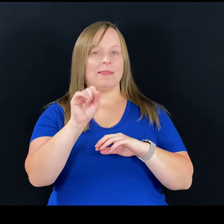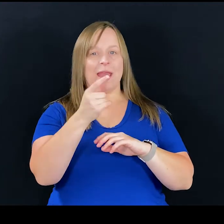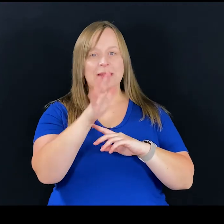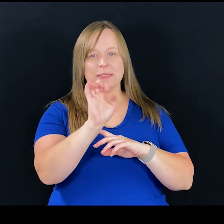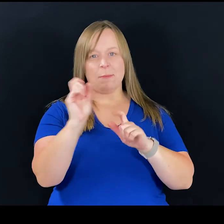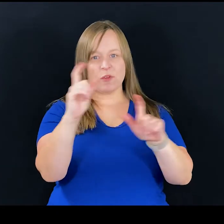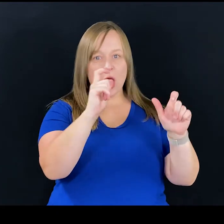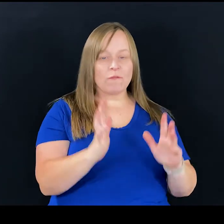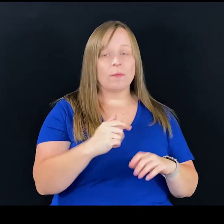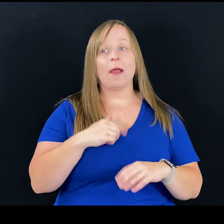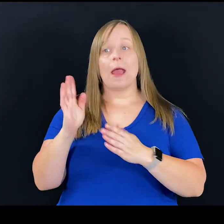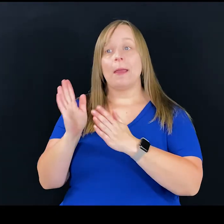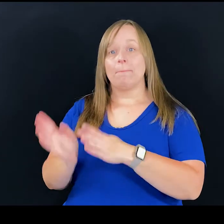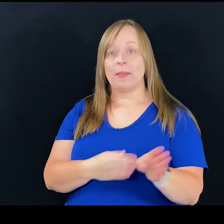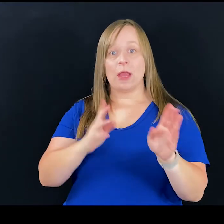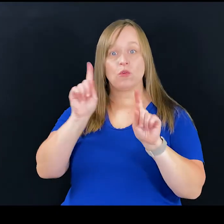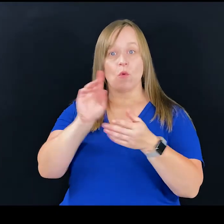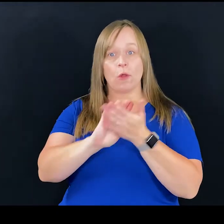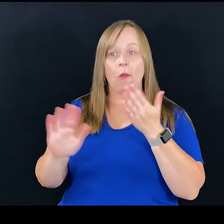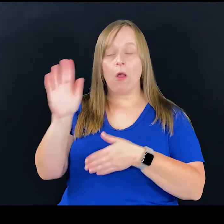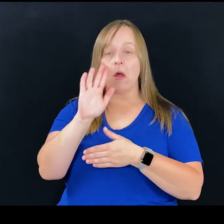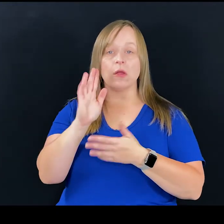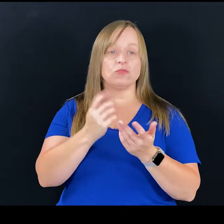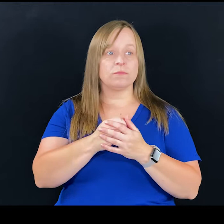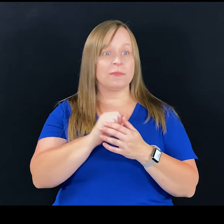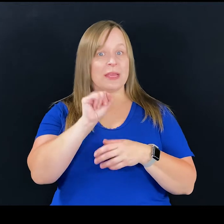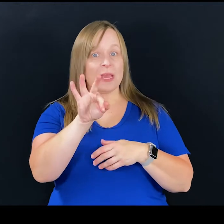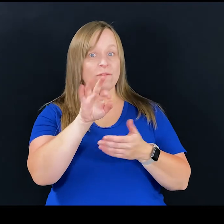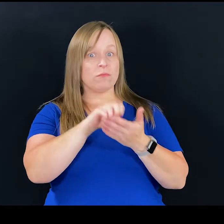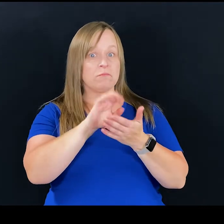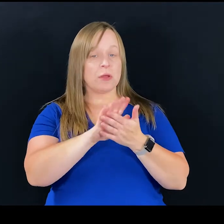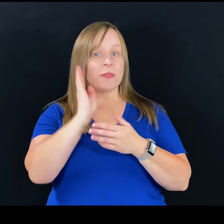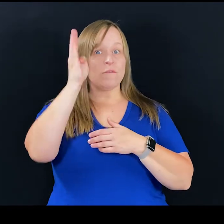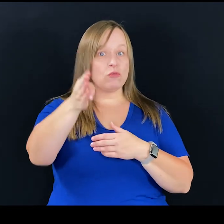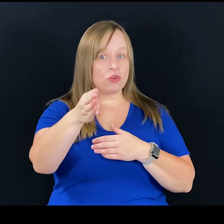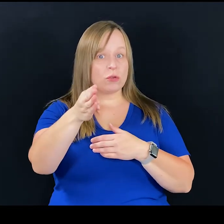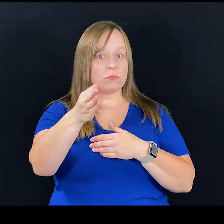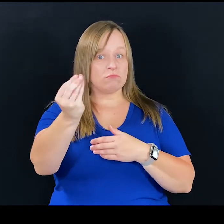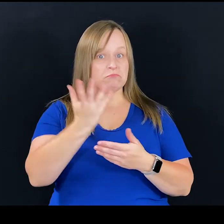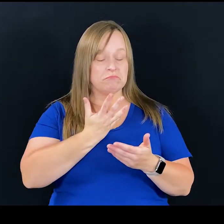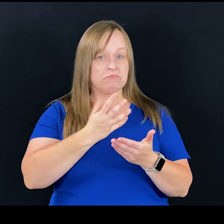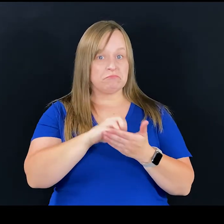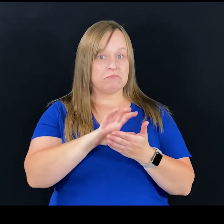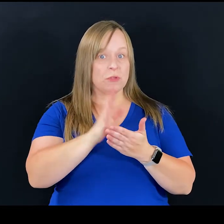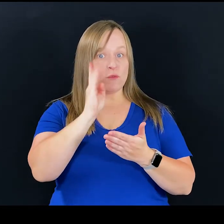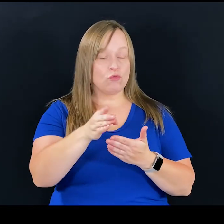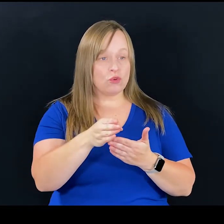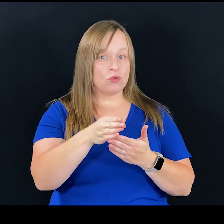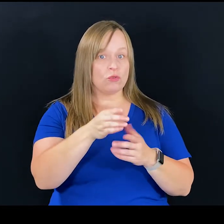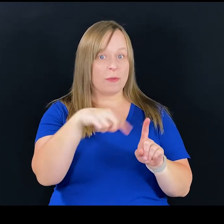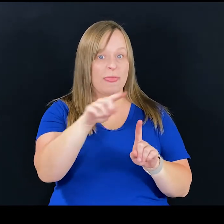landscape photographer. I plan on going to college. If you can then write the future, if the student tells you what you want in the